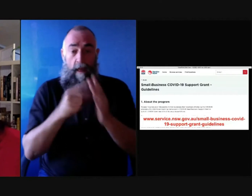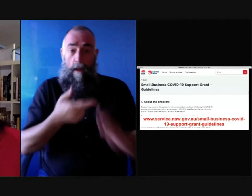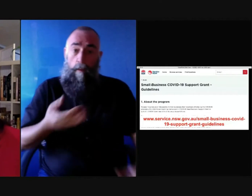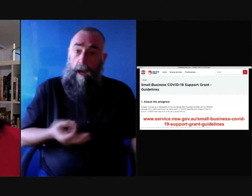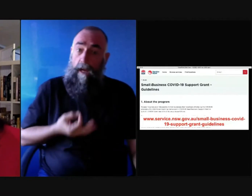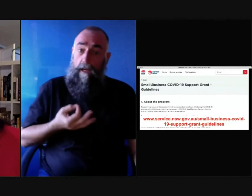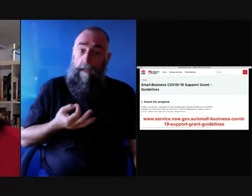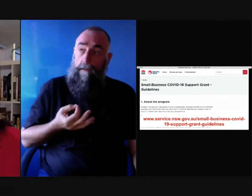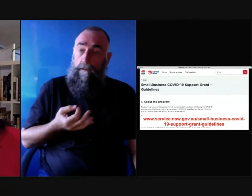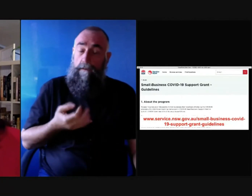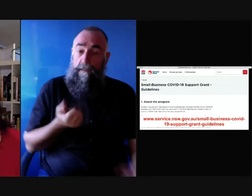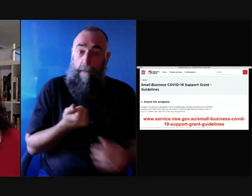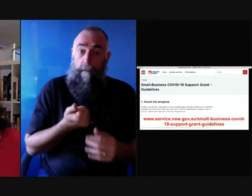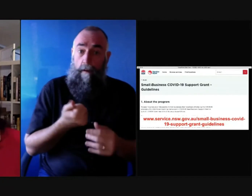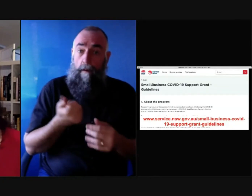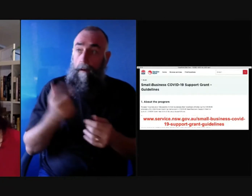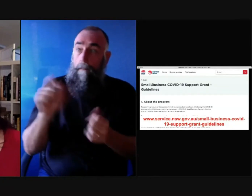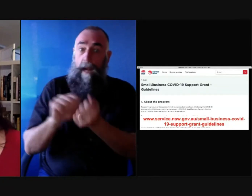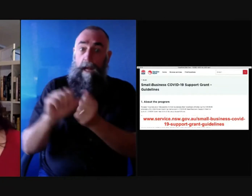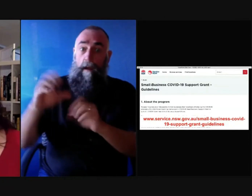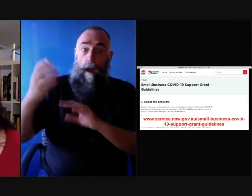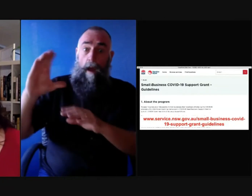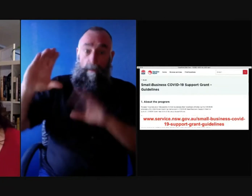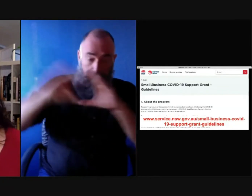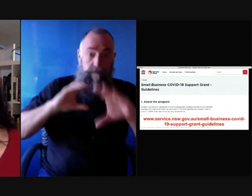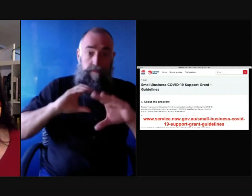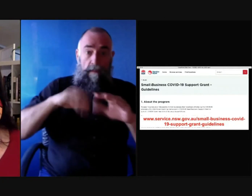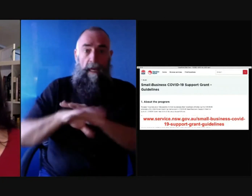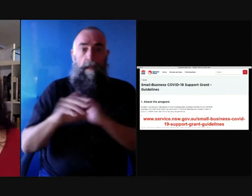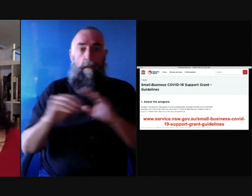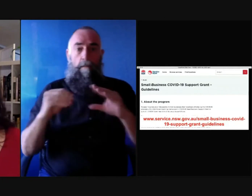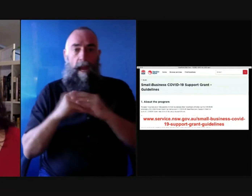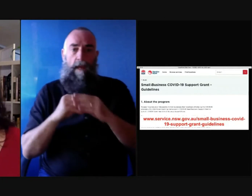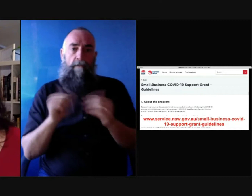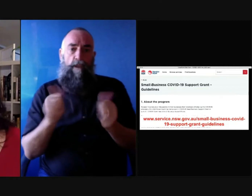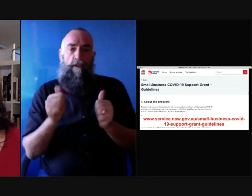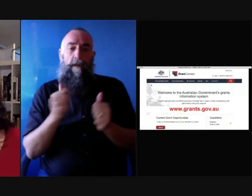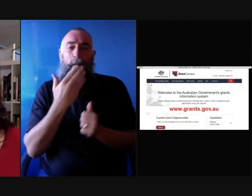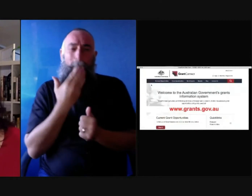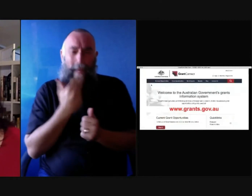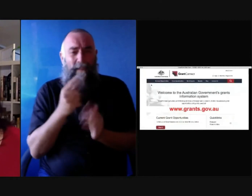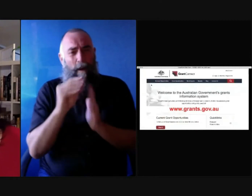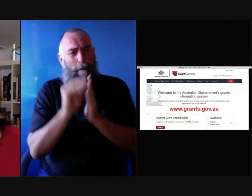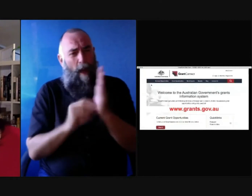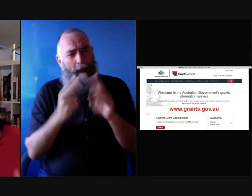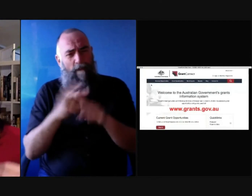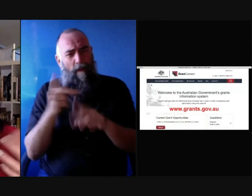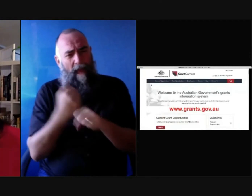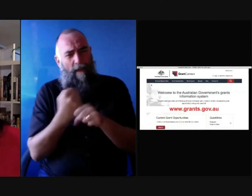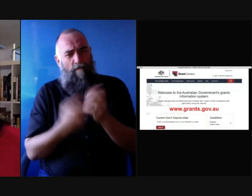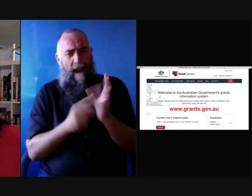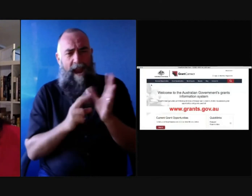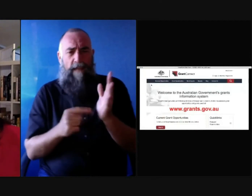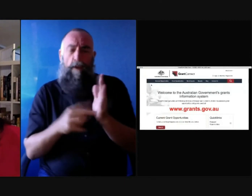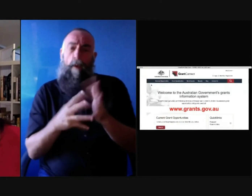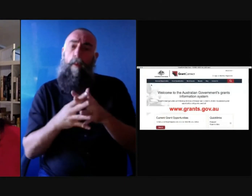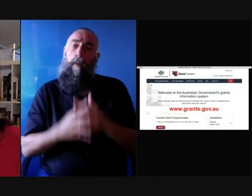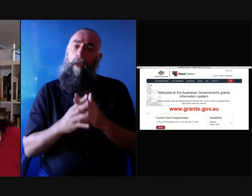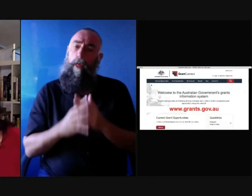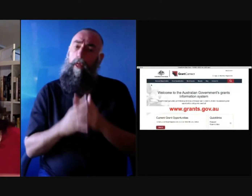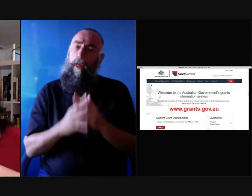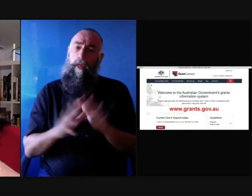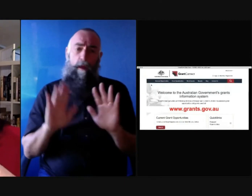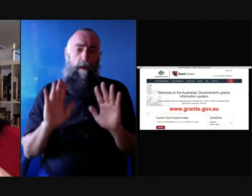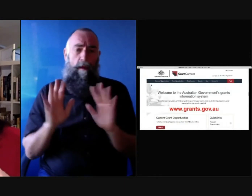already. So if you are able to apply for it, please do. One more resource that I want to share